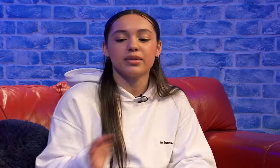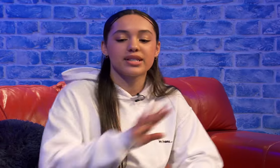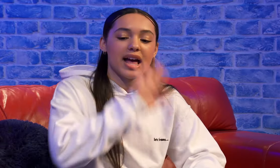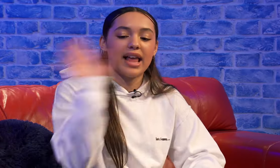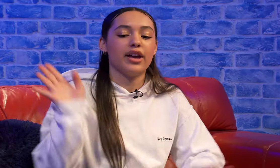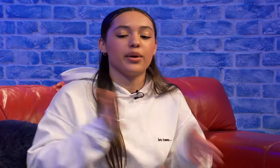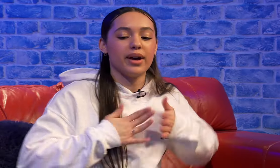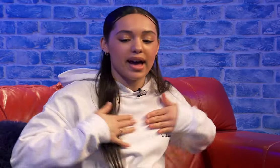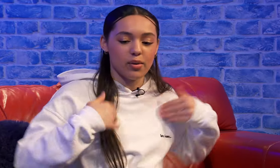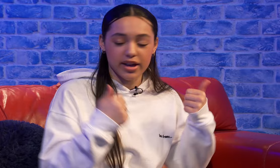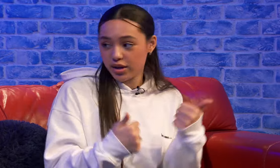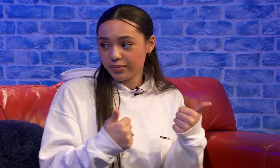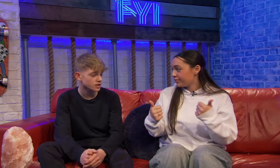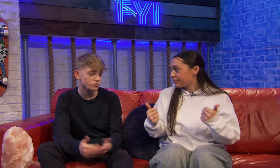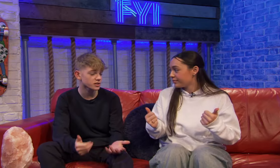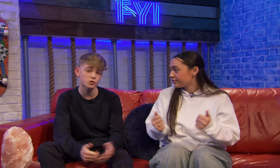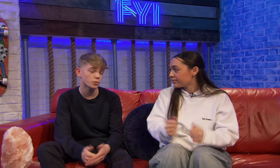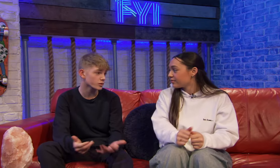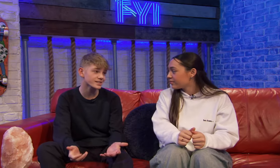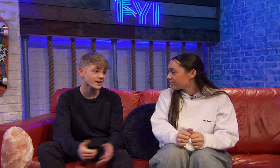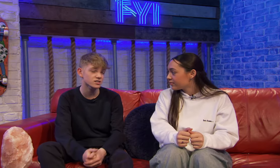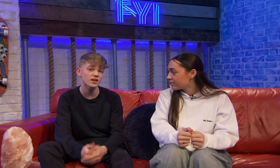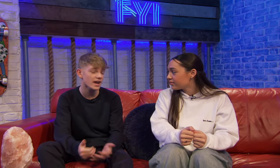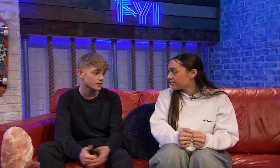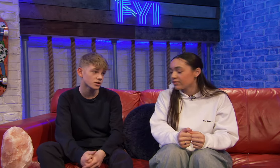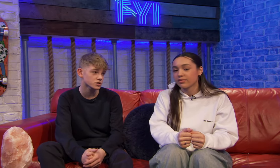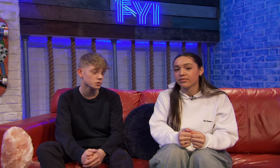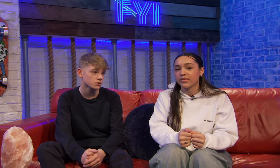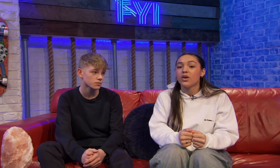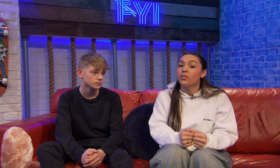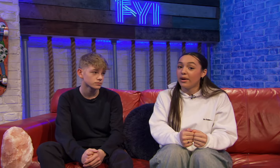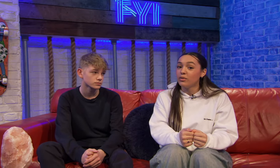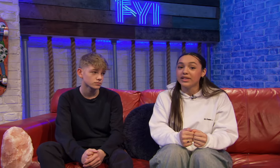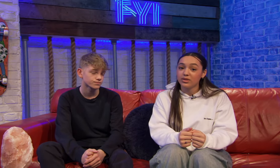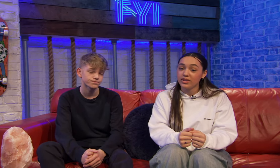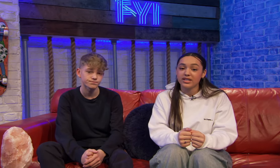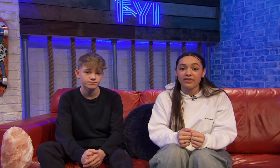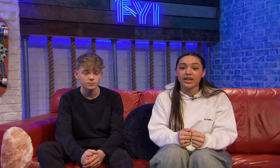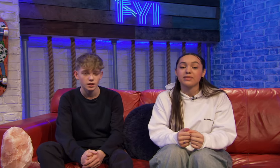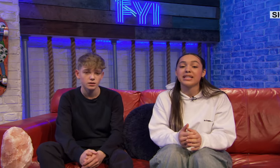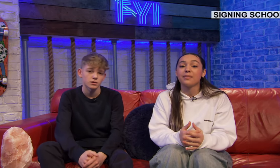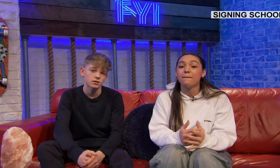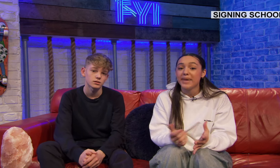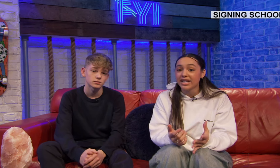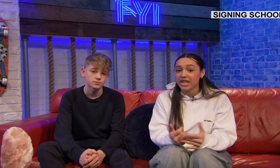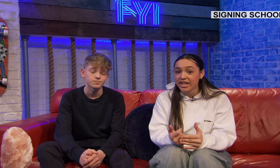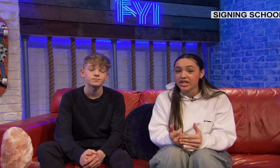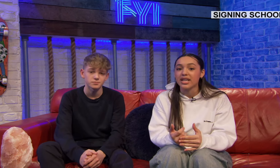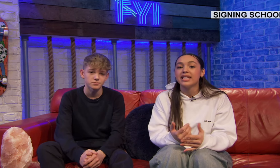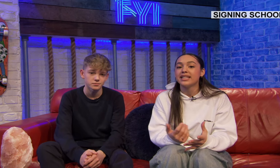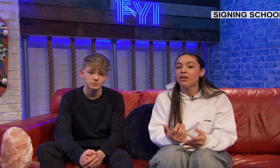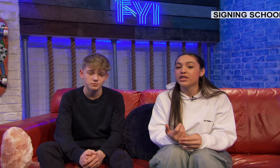All I can remember is, hello, how are you? That's really cool, but we didn't get to learn any at my school. Well, one school in Suffolk has made some big